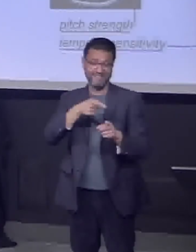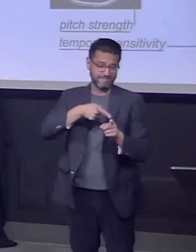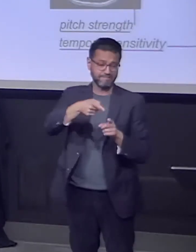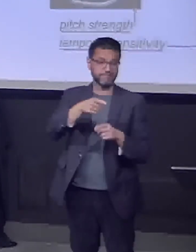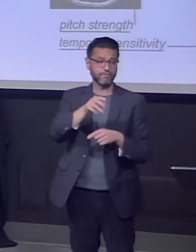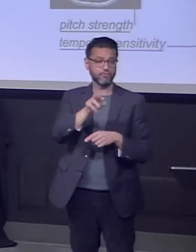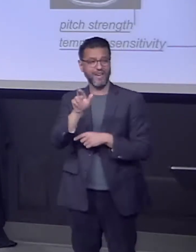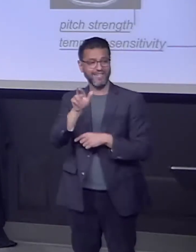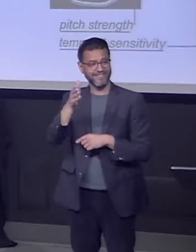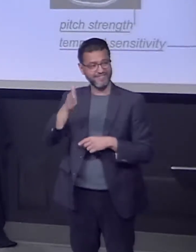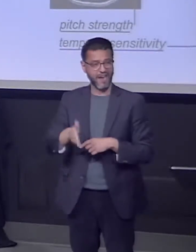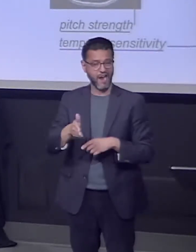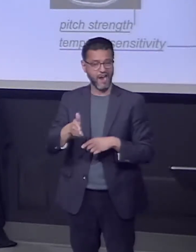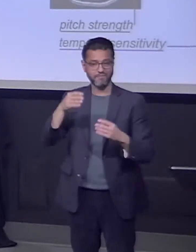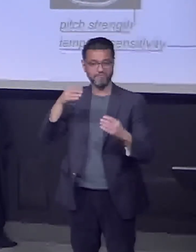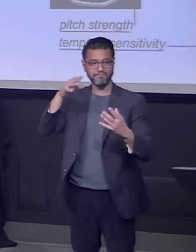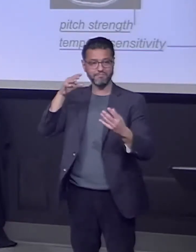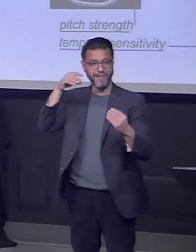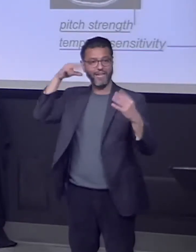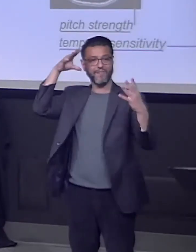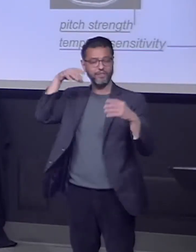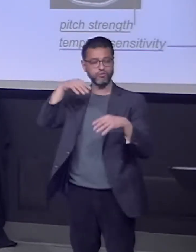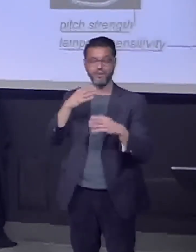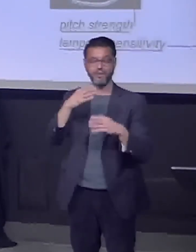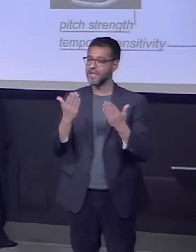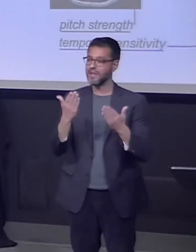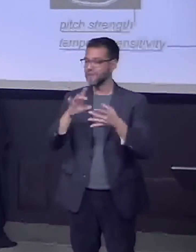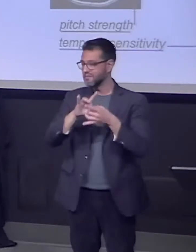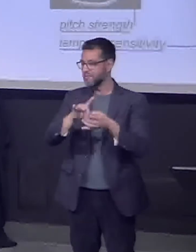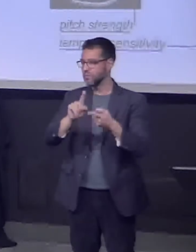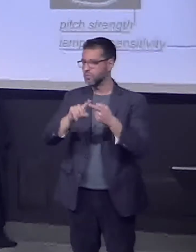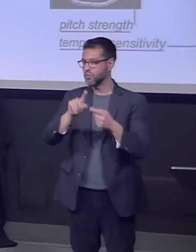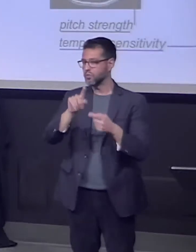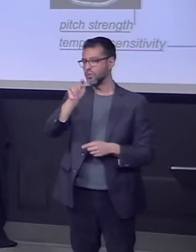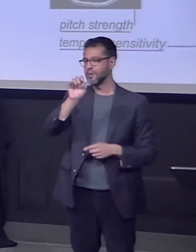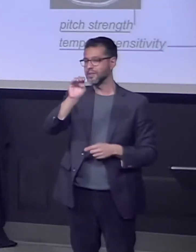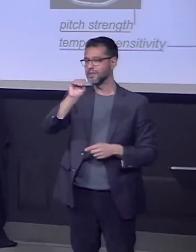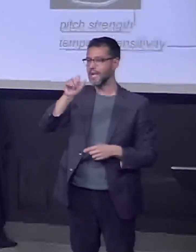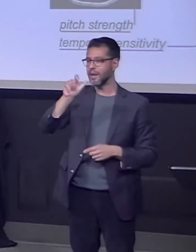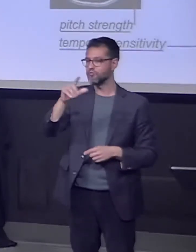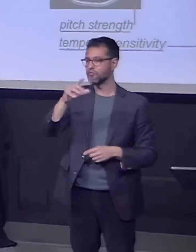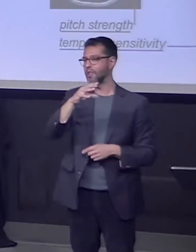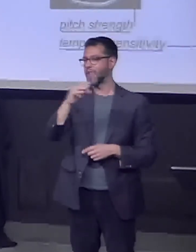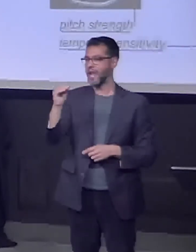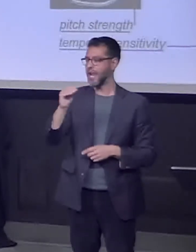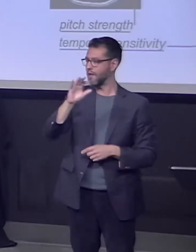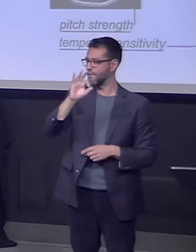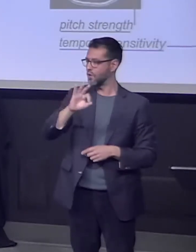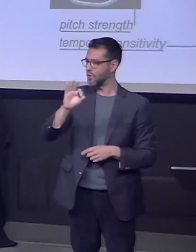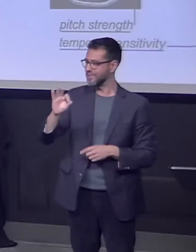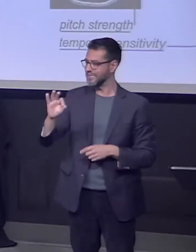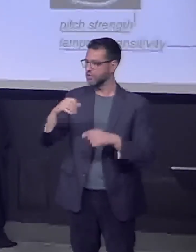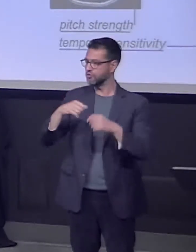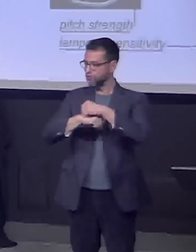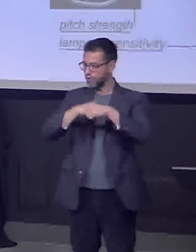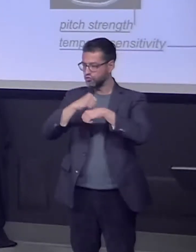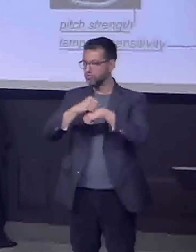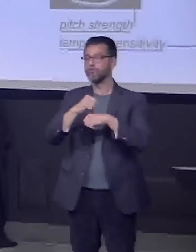sounds. And it may also have to do with the temporal and the frequency, the spectral structure of music compared